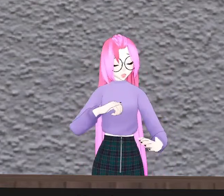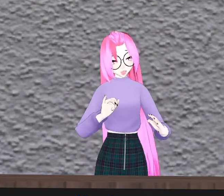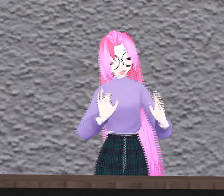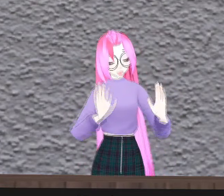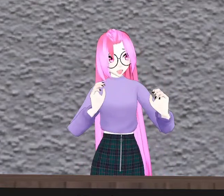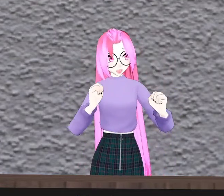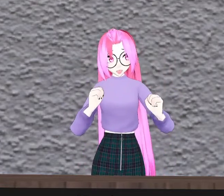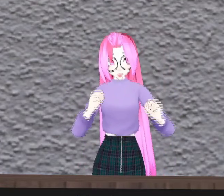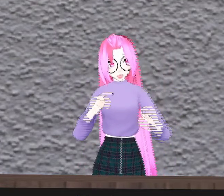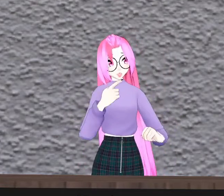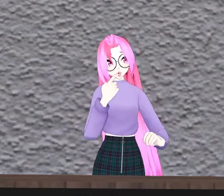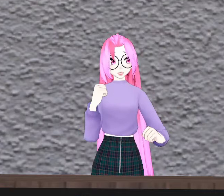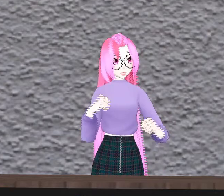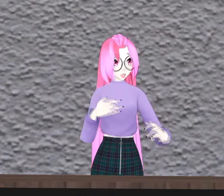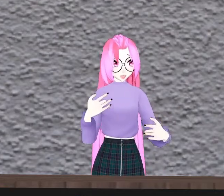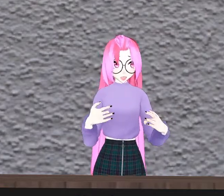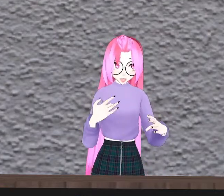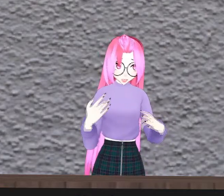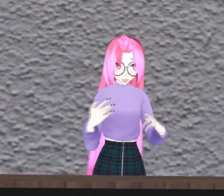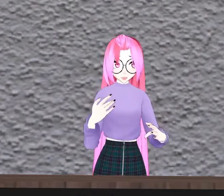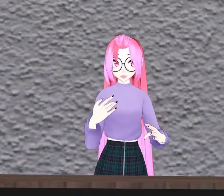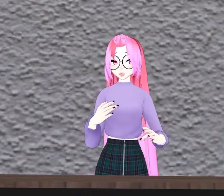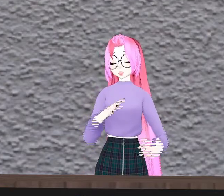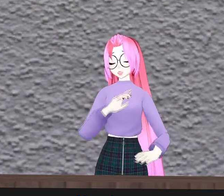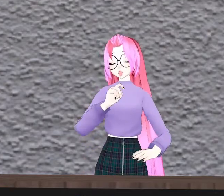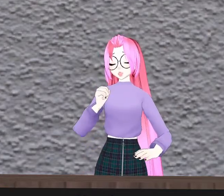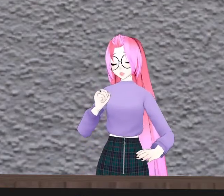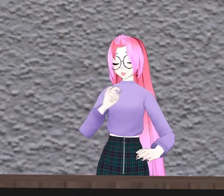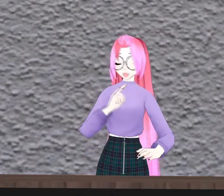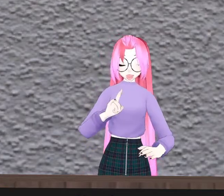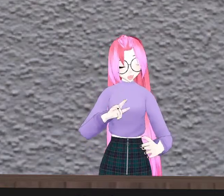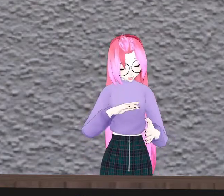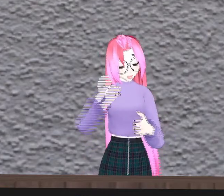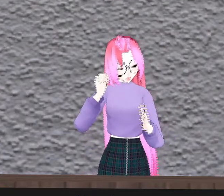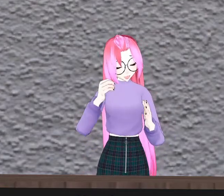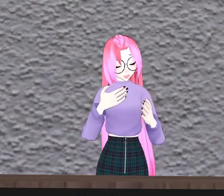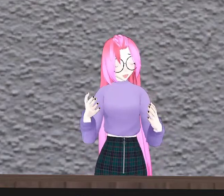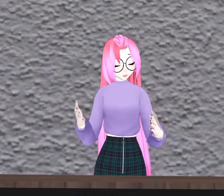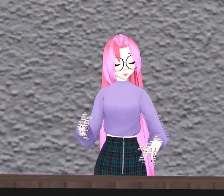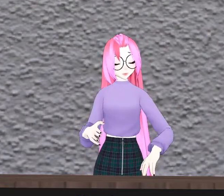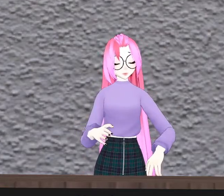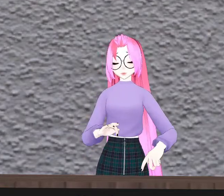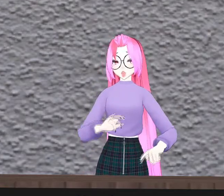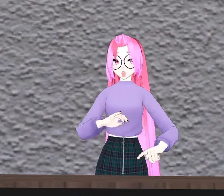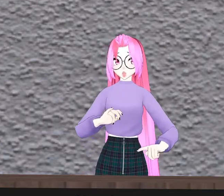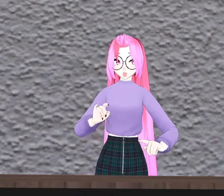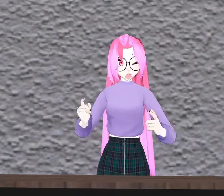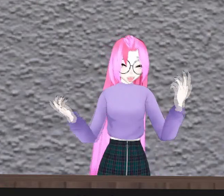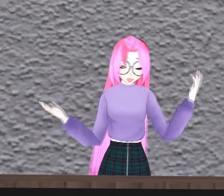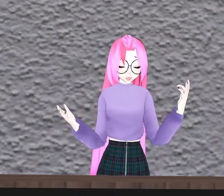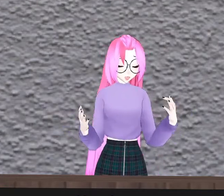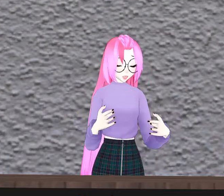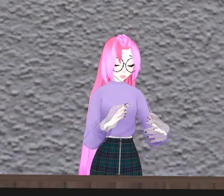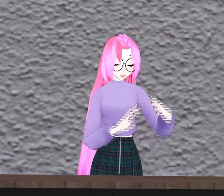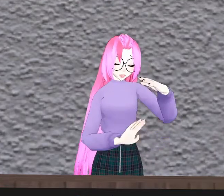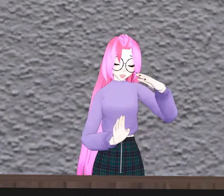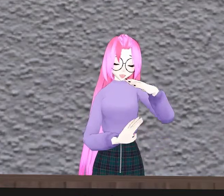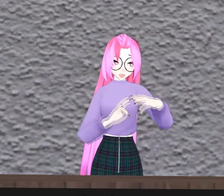love teaching about it because it's super exciting and really cool thing to learn about. But yeah, so that's kind of the basics of